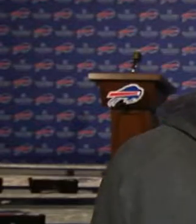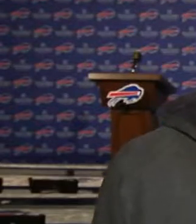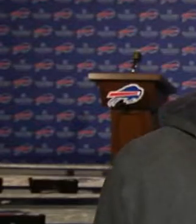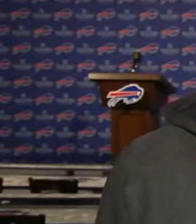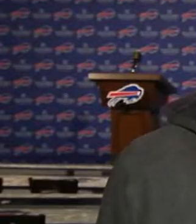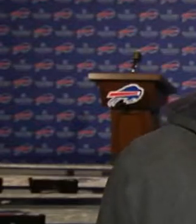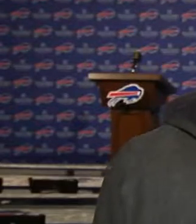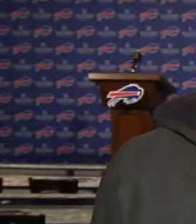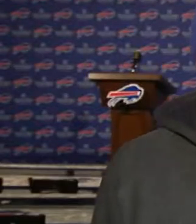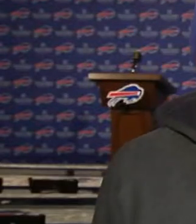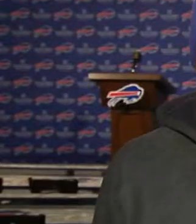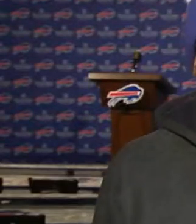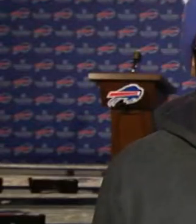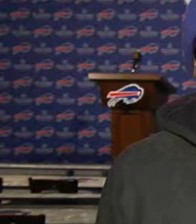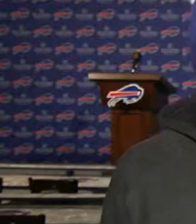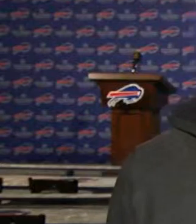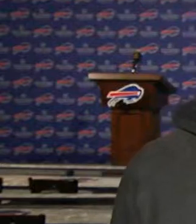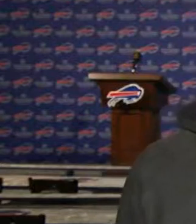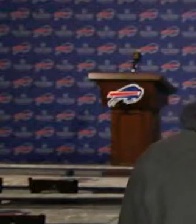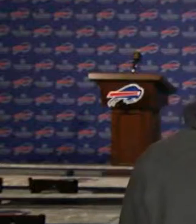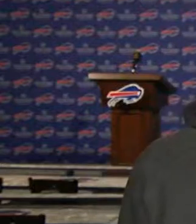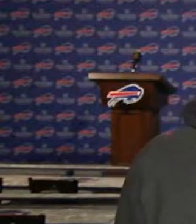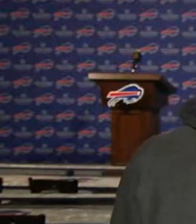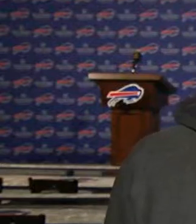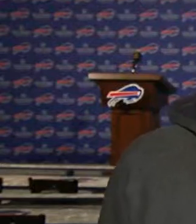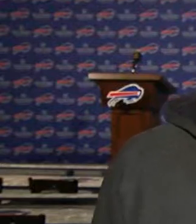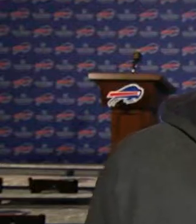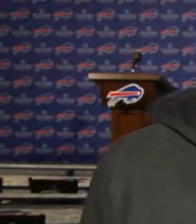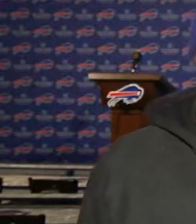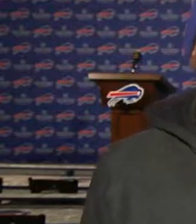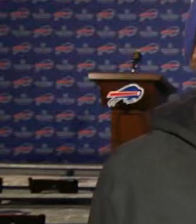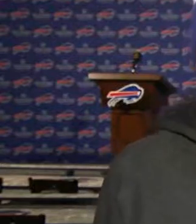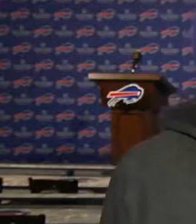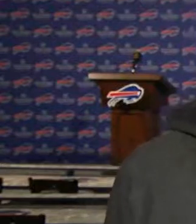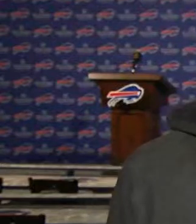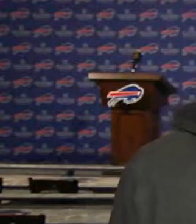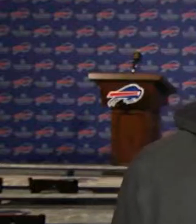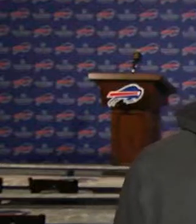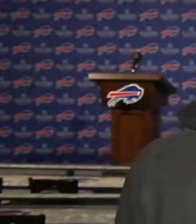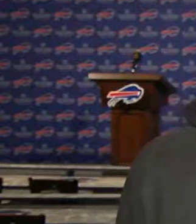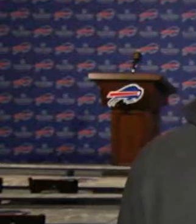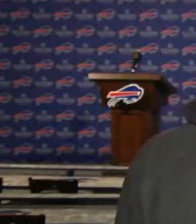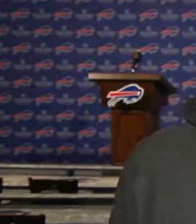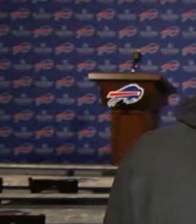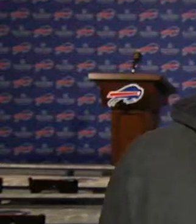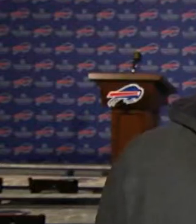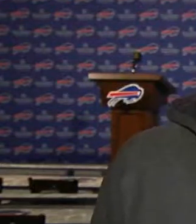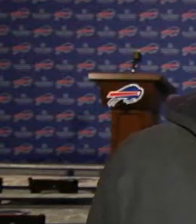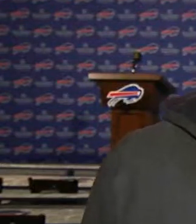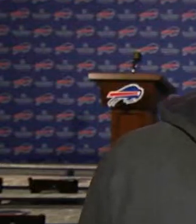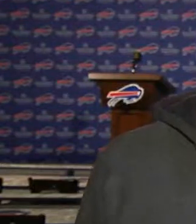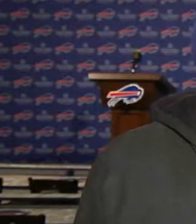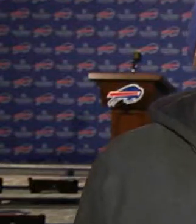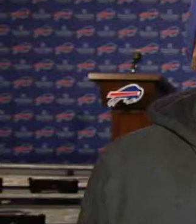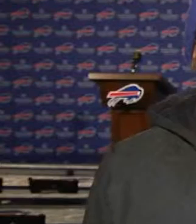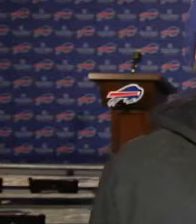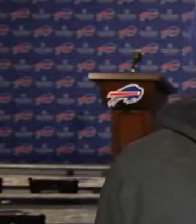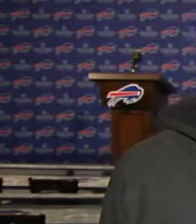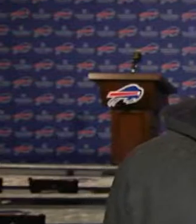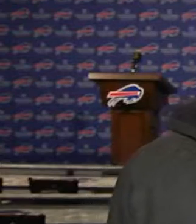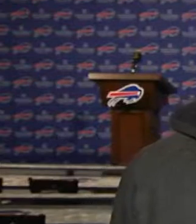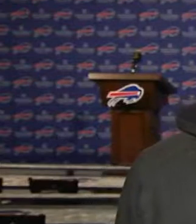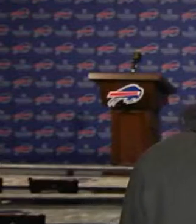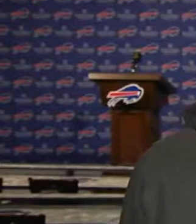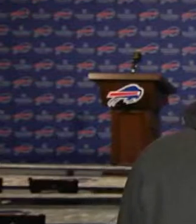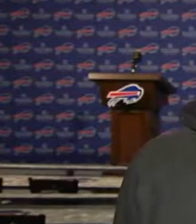support from the EC Glass and Lynchburg community, and that is really has been